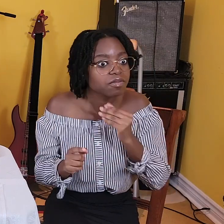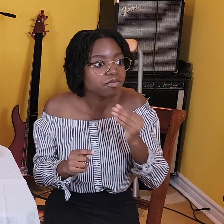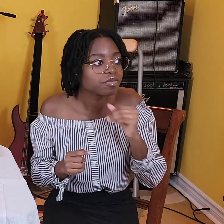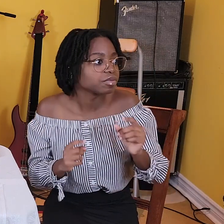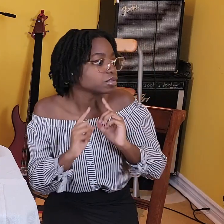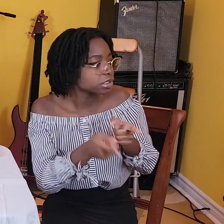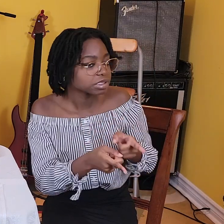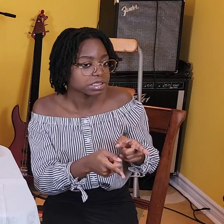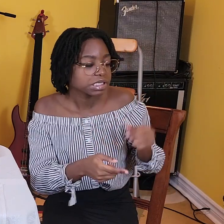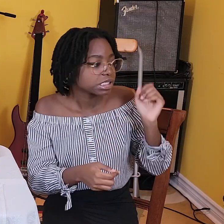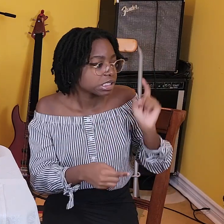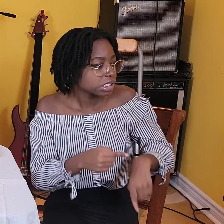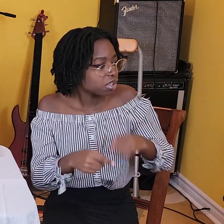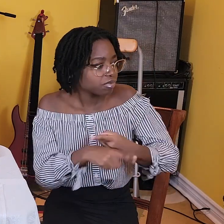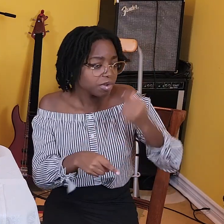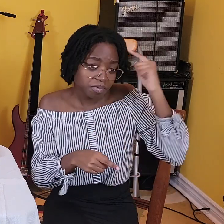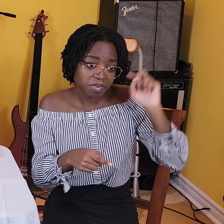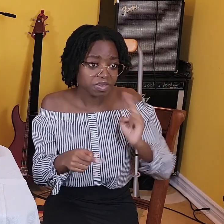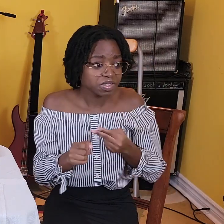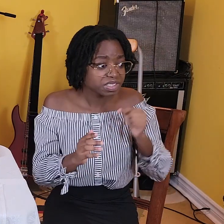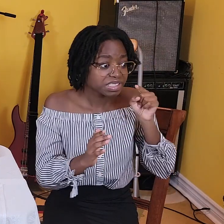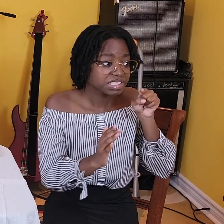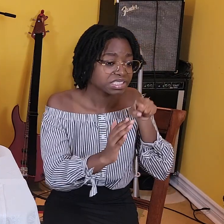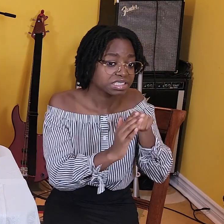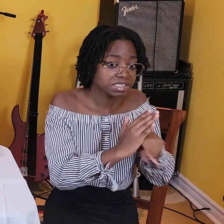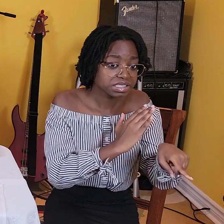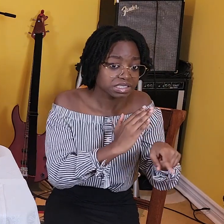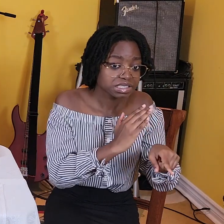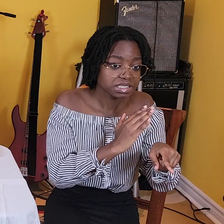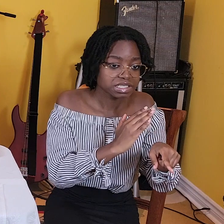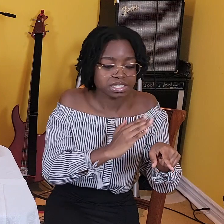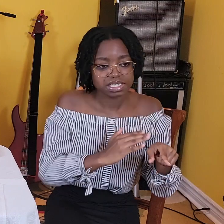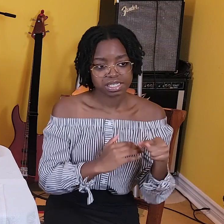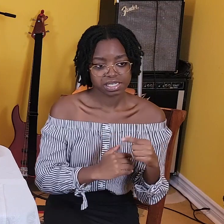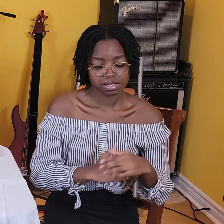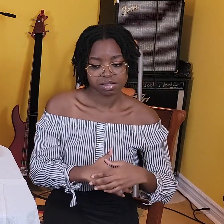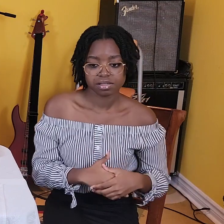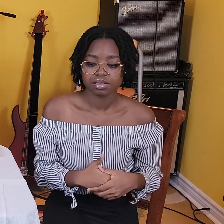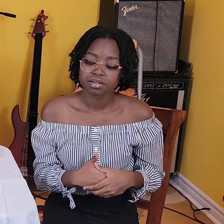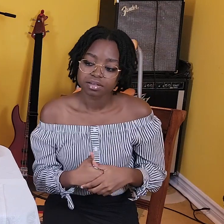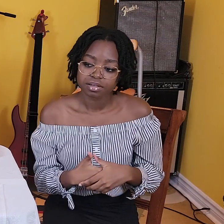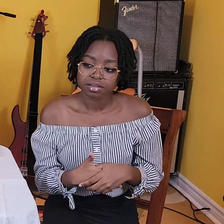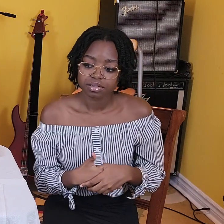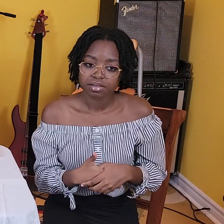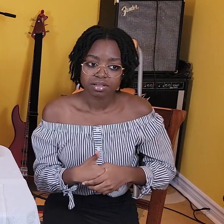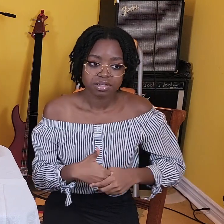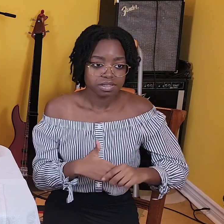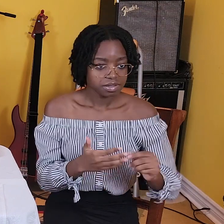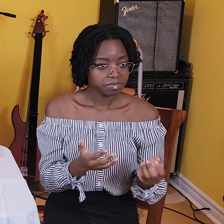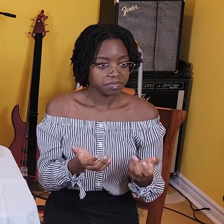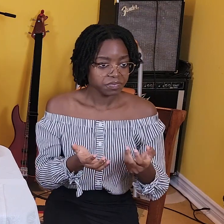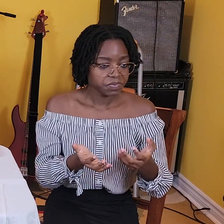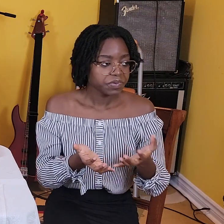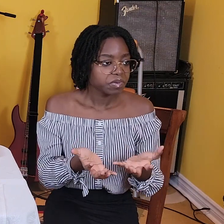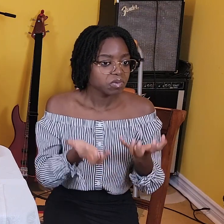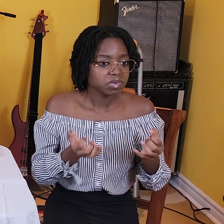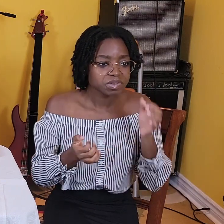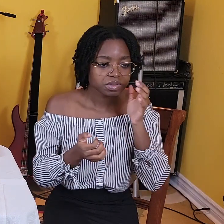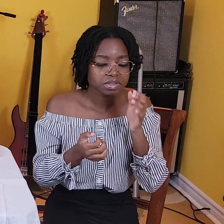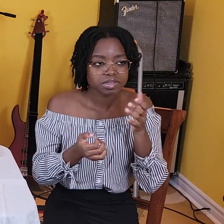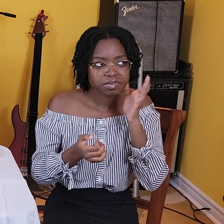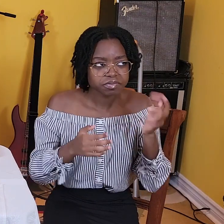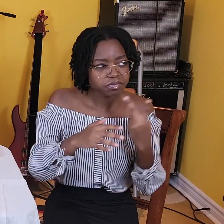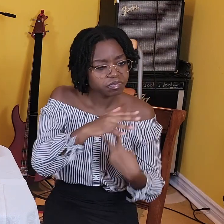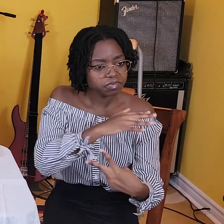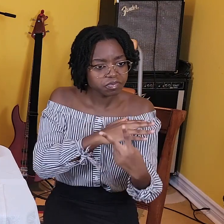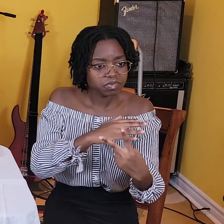the saying of Jesus might be fulfilled, which he spoke, signifying by what death he would die. Then Pilate entered